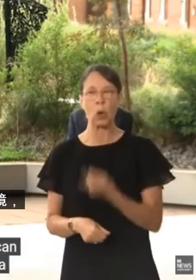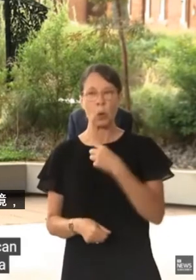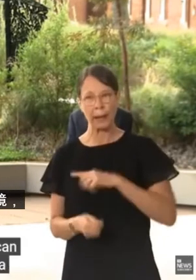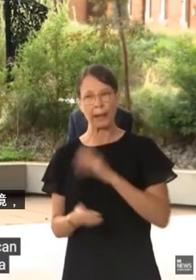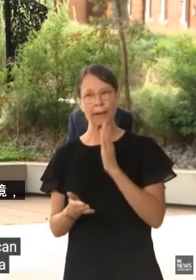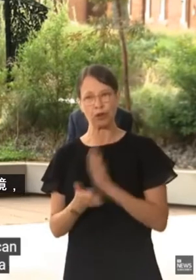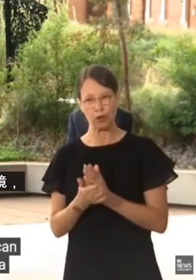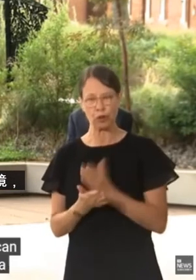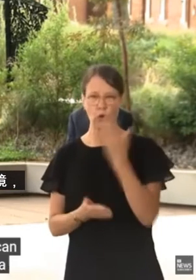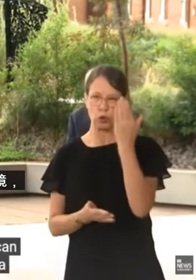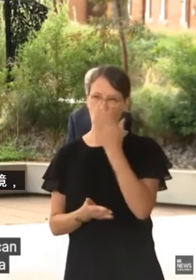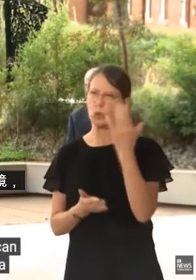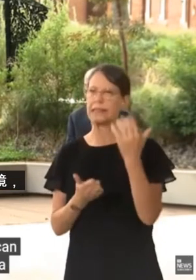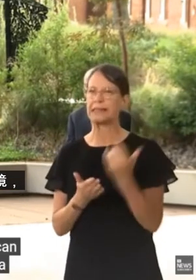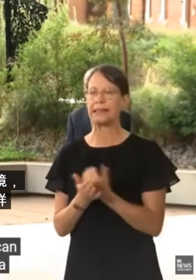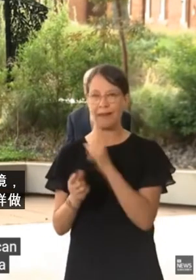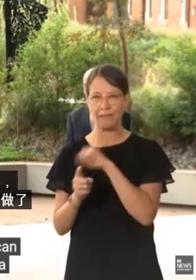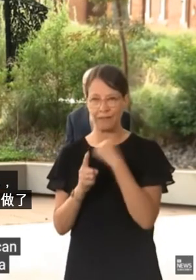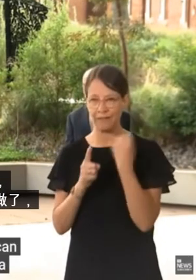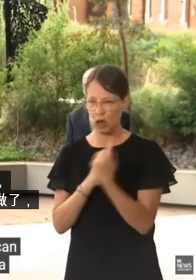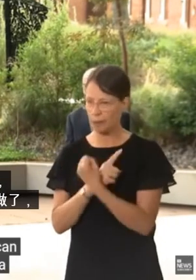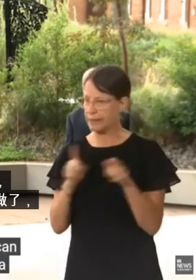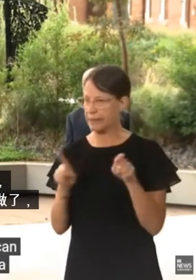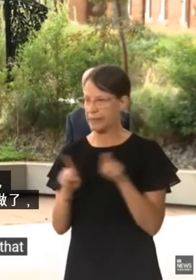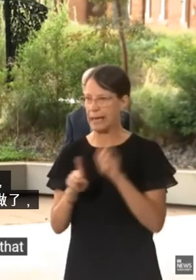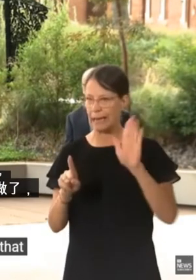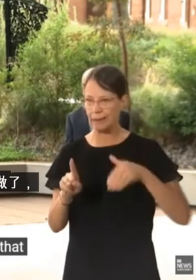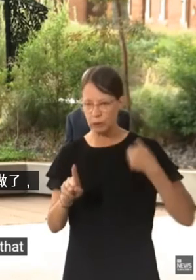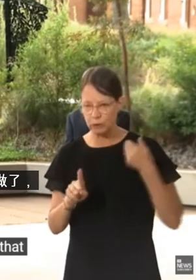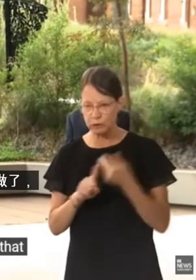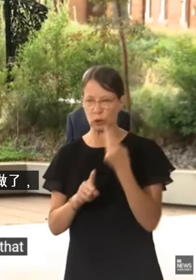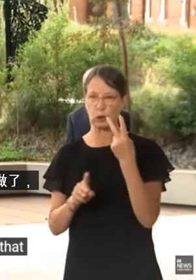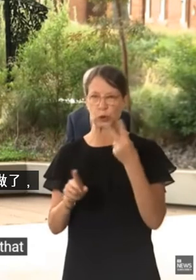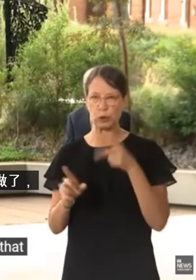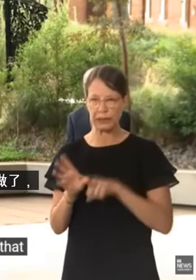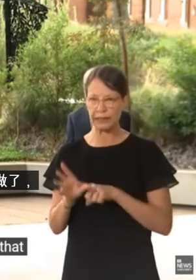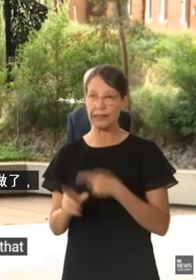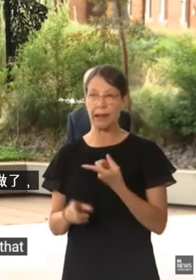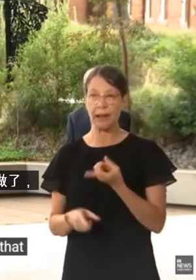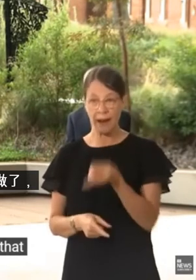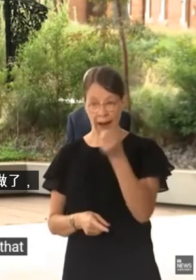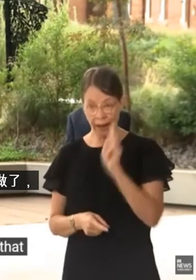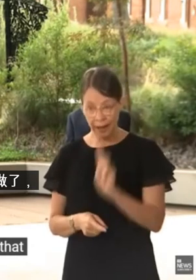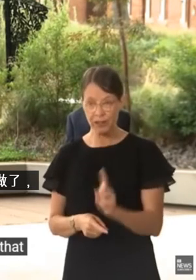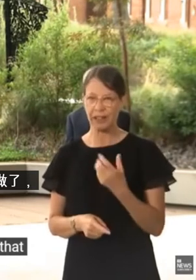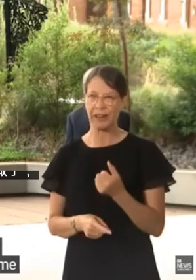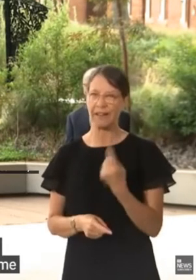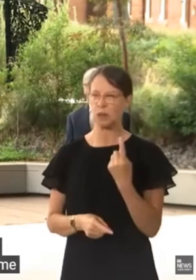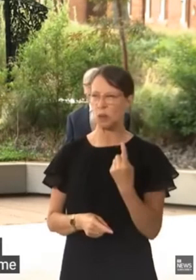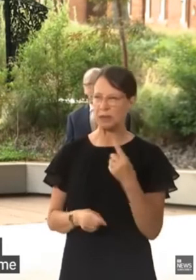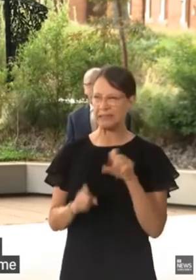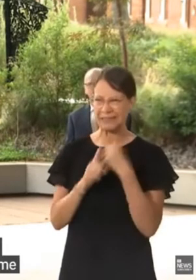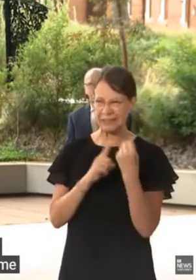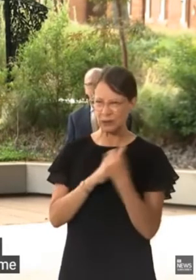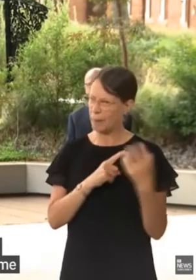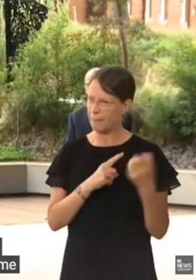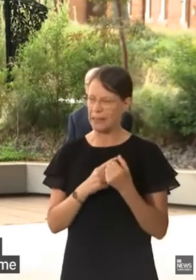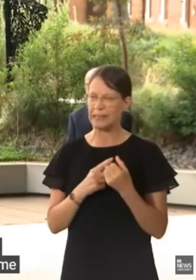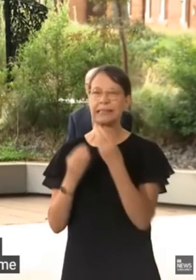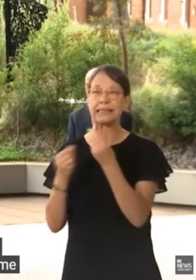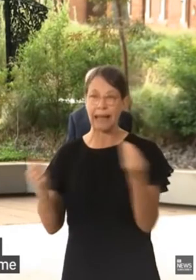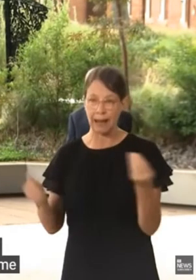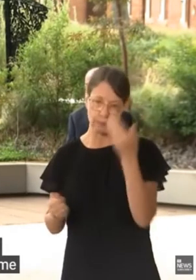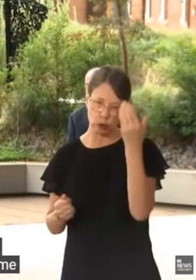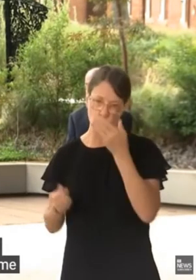safe environment. We've done that over the last 2 years. Last year as well, we had a situation where we had to close some